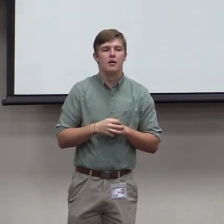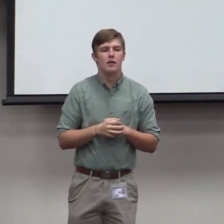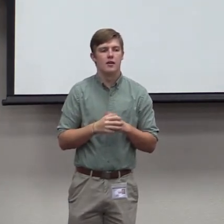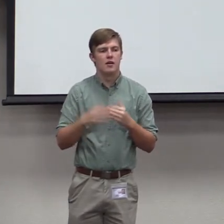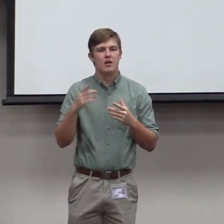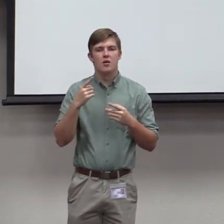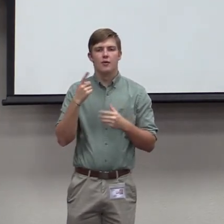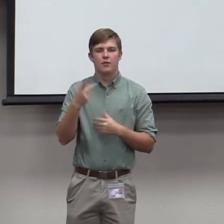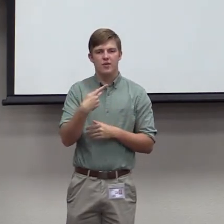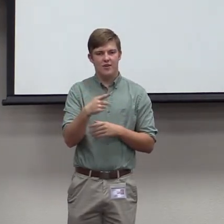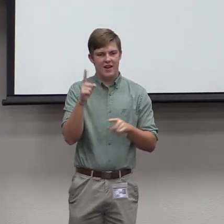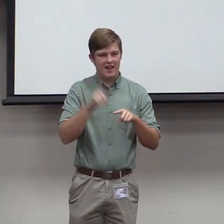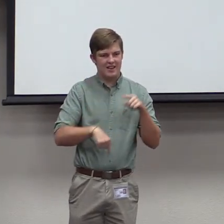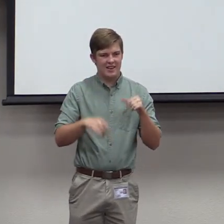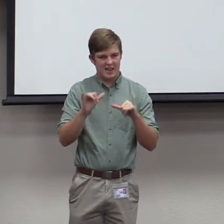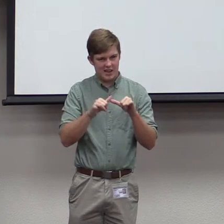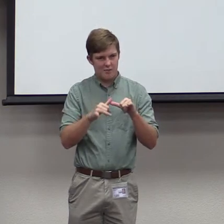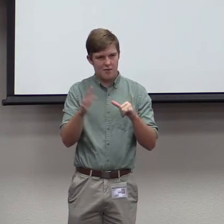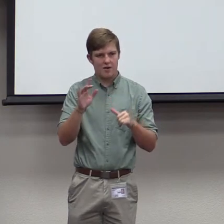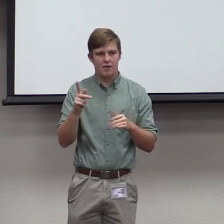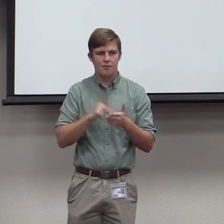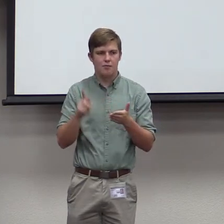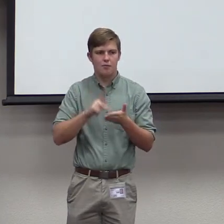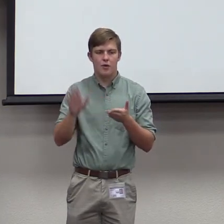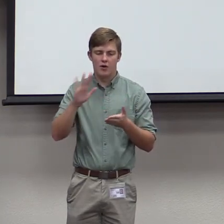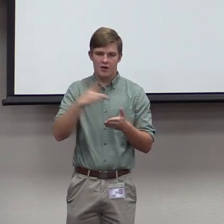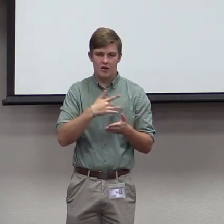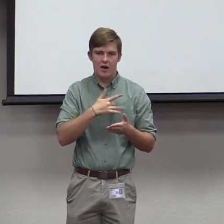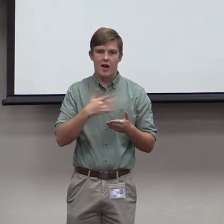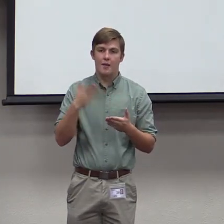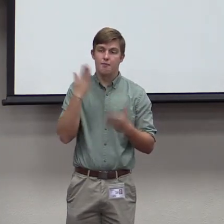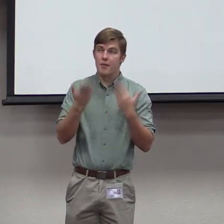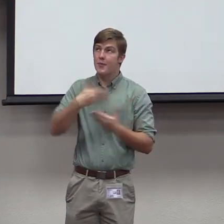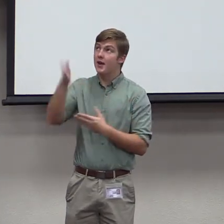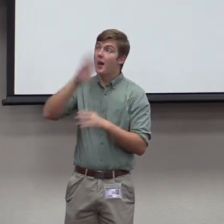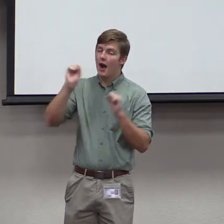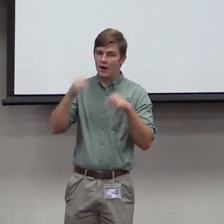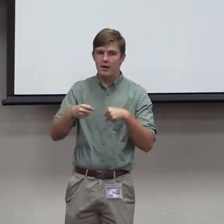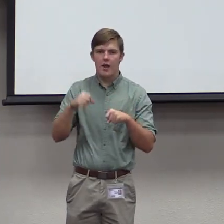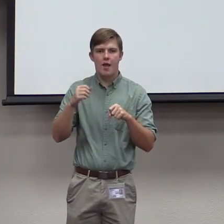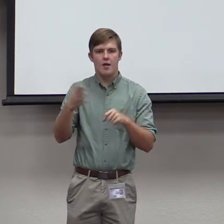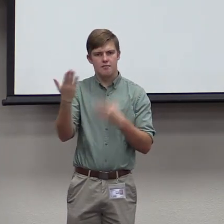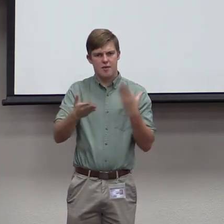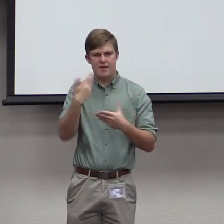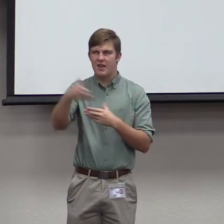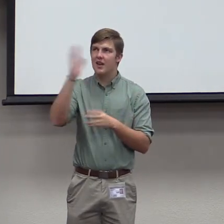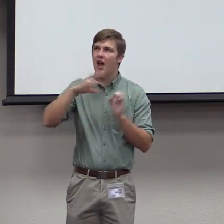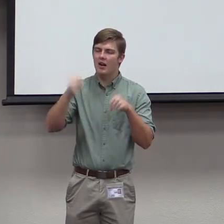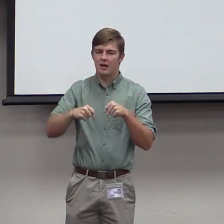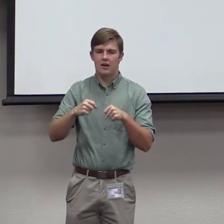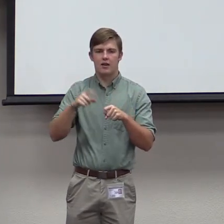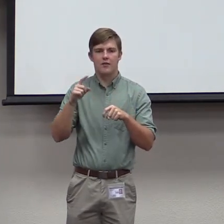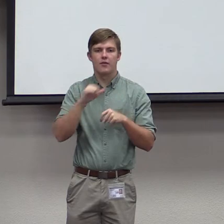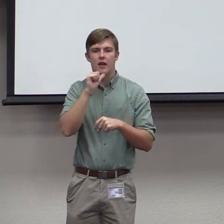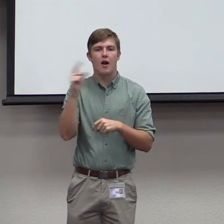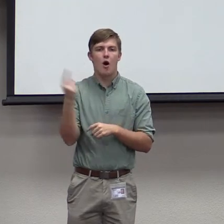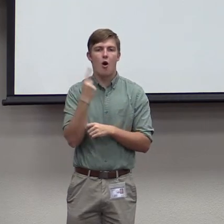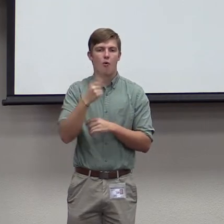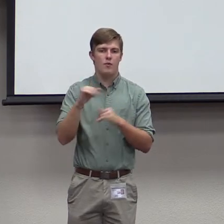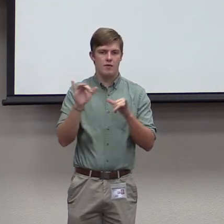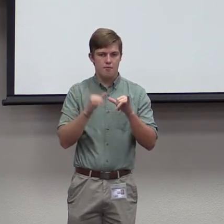maybe God can. In fact, maybe God can only measure it, but God can make it